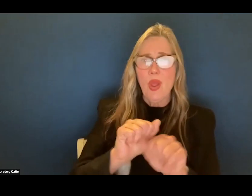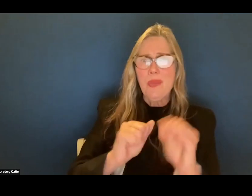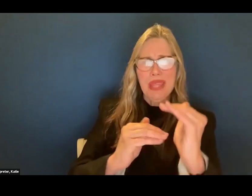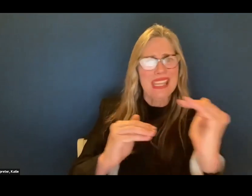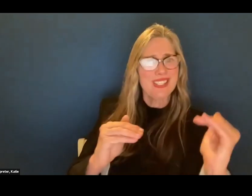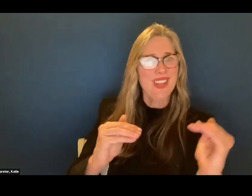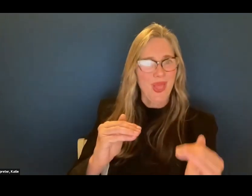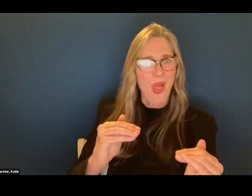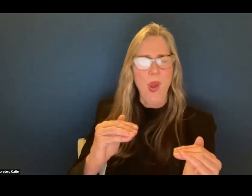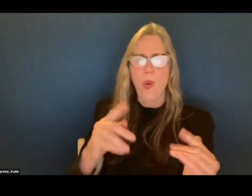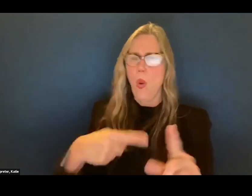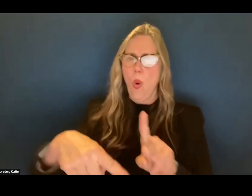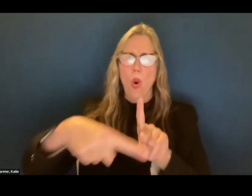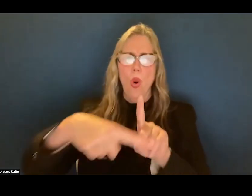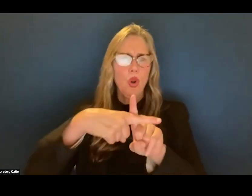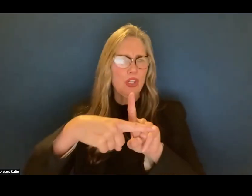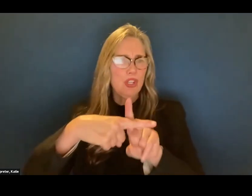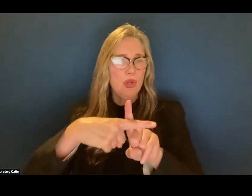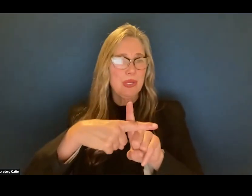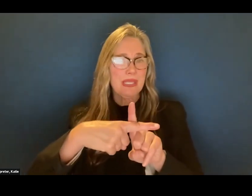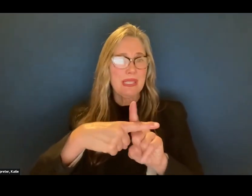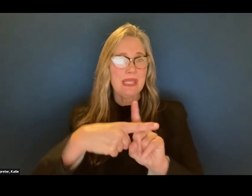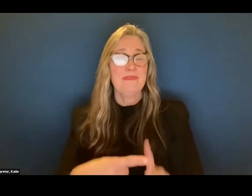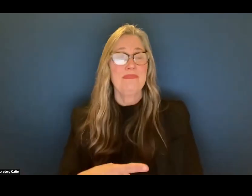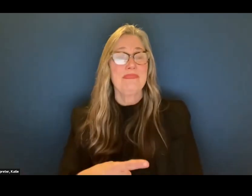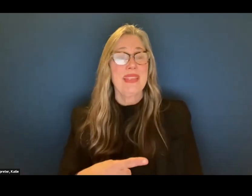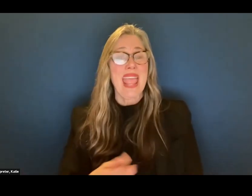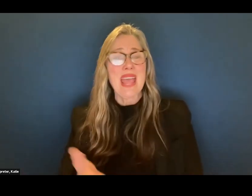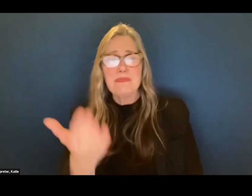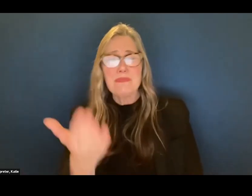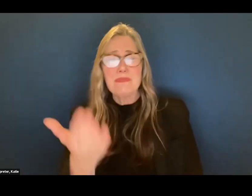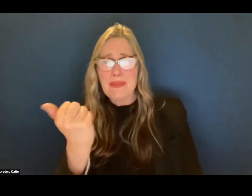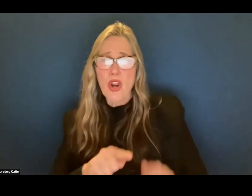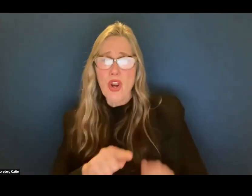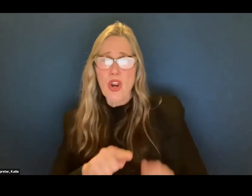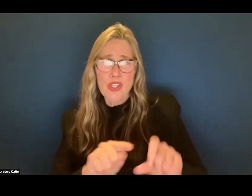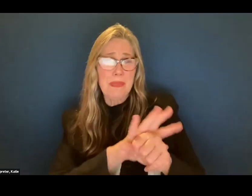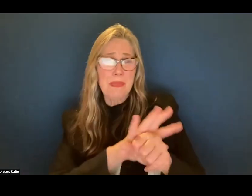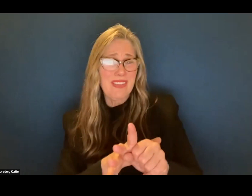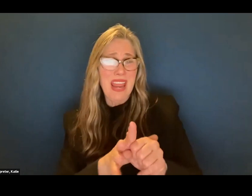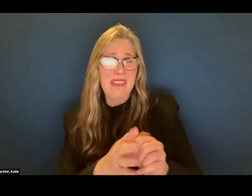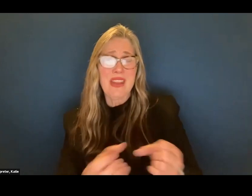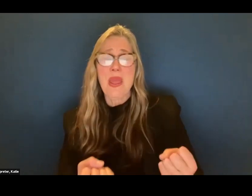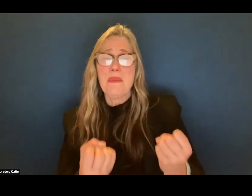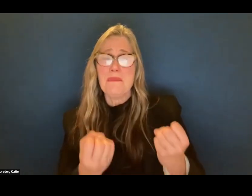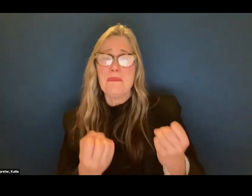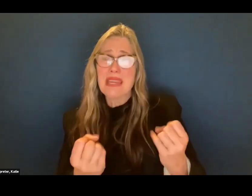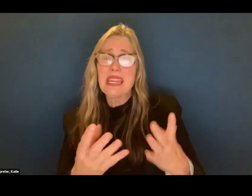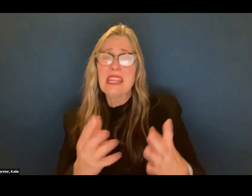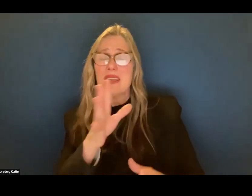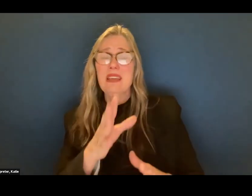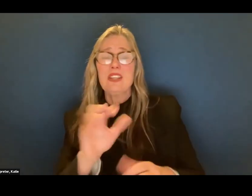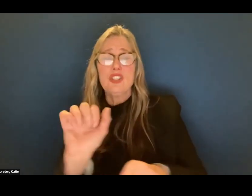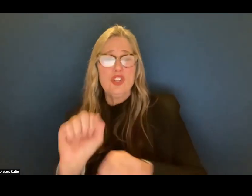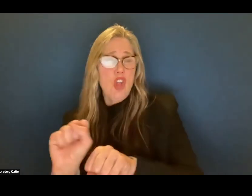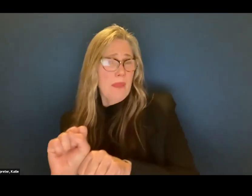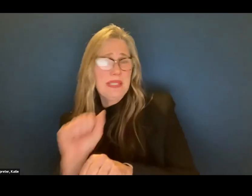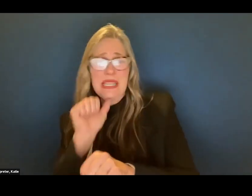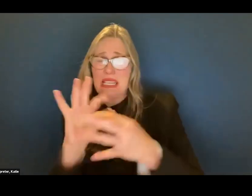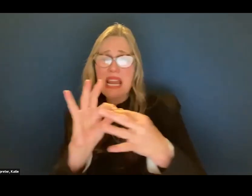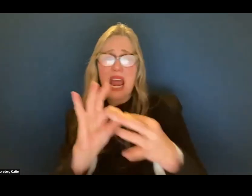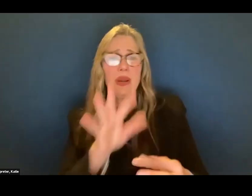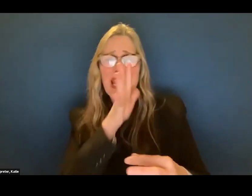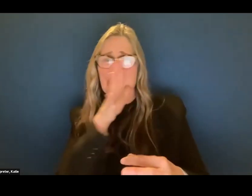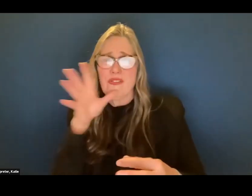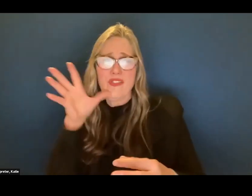California has recovered all of the non-farm jobs lost due to the pandemic as of October of 2022. So everything that we